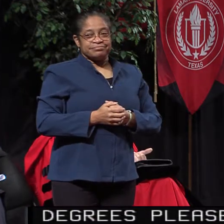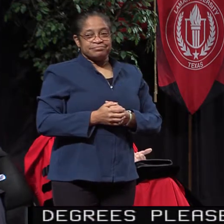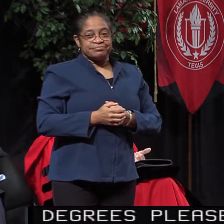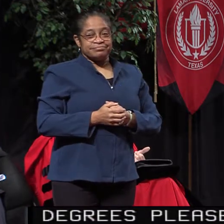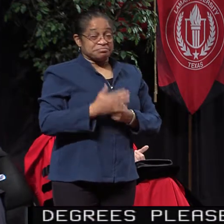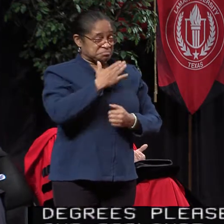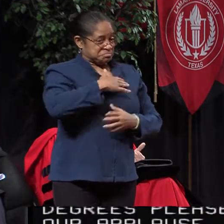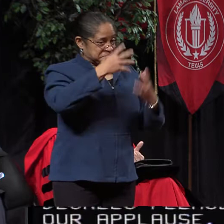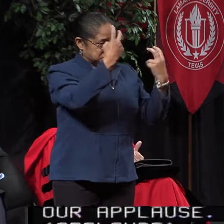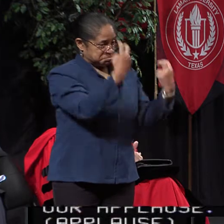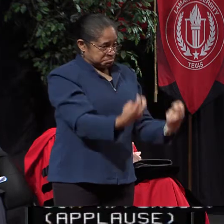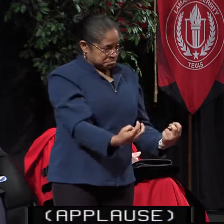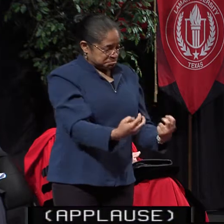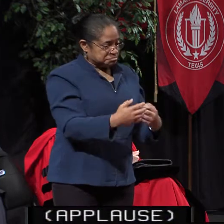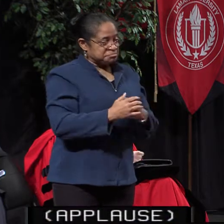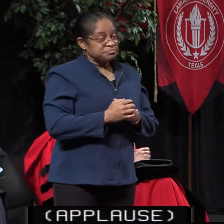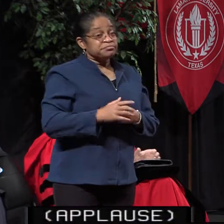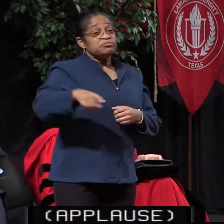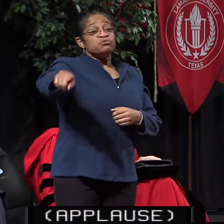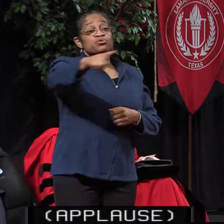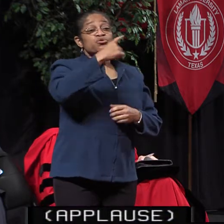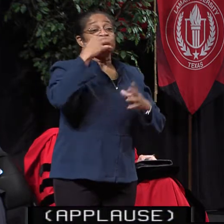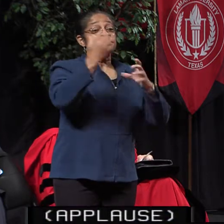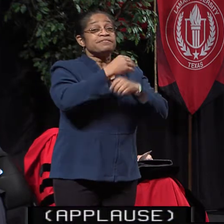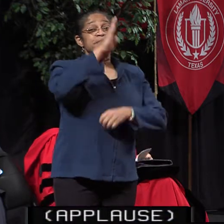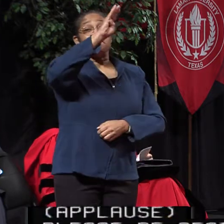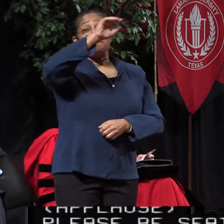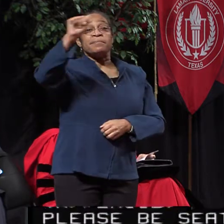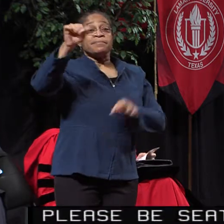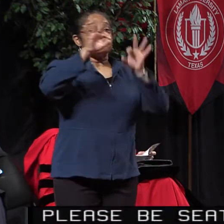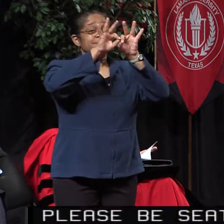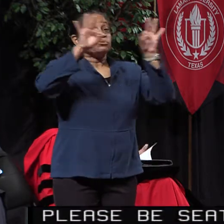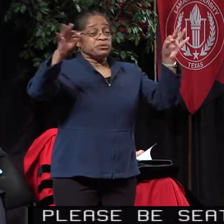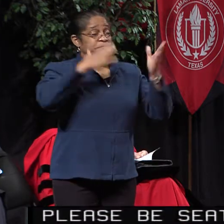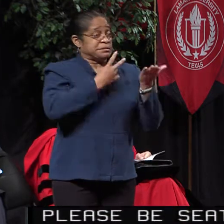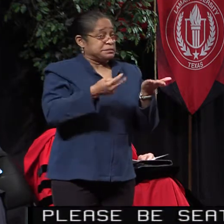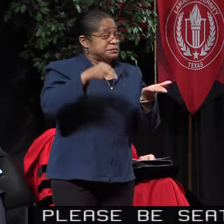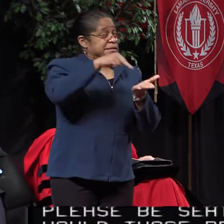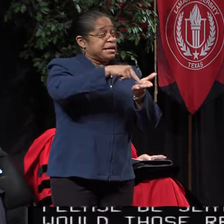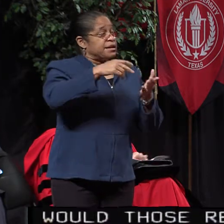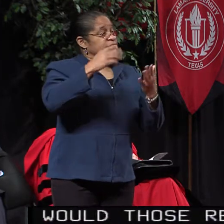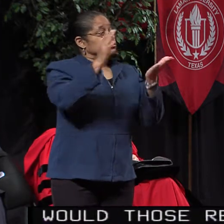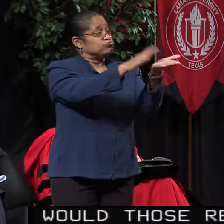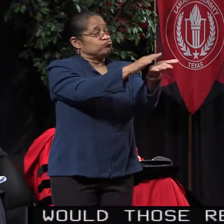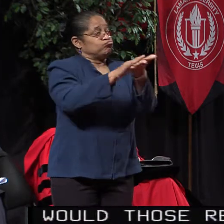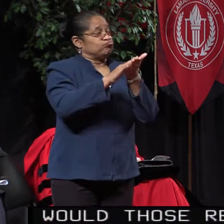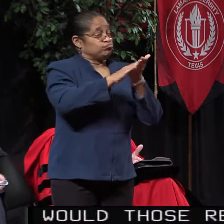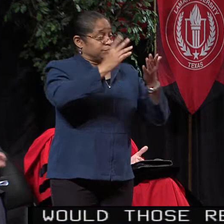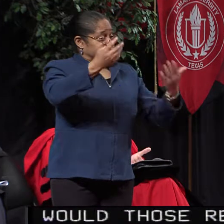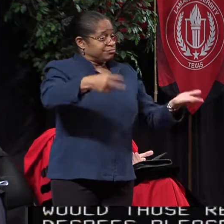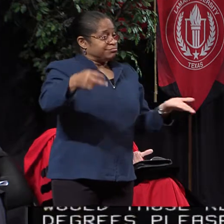Please be seated. Would those receiving bachelor's degrees please stand and receive our applause?